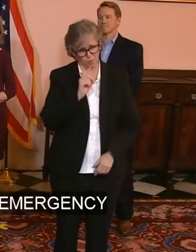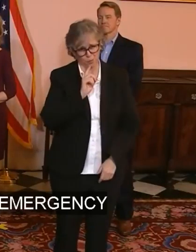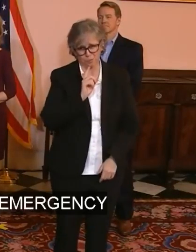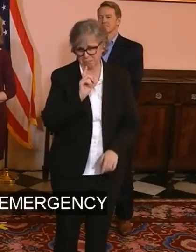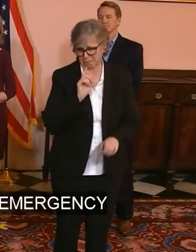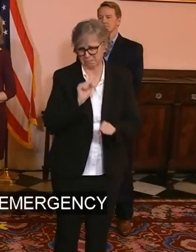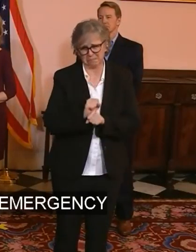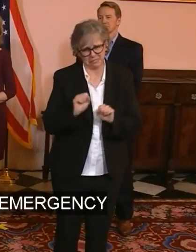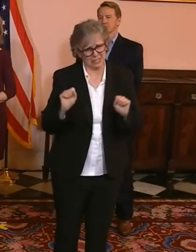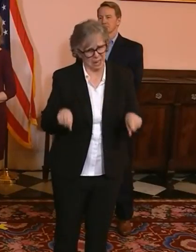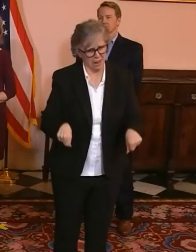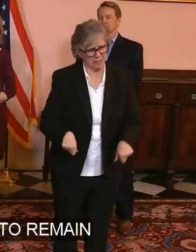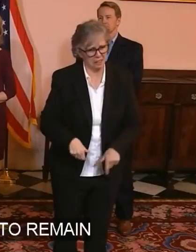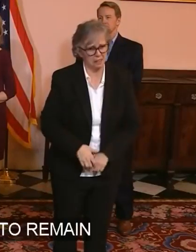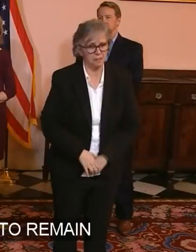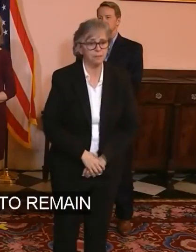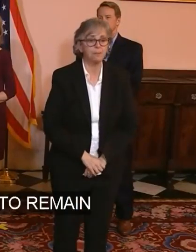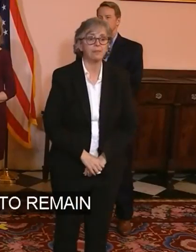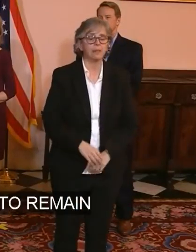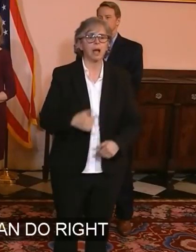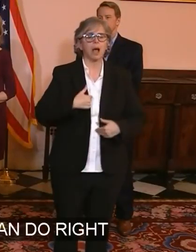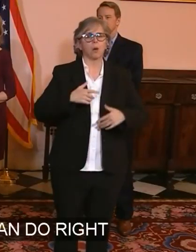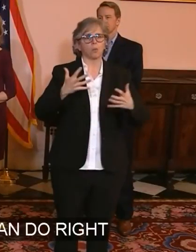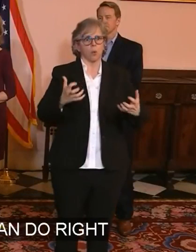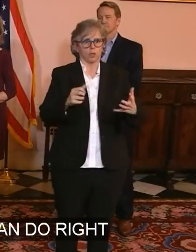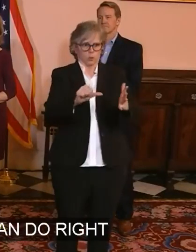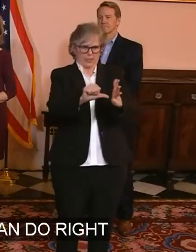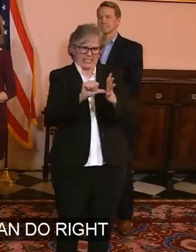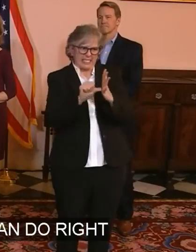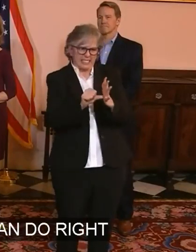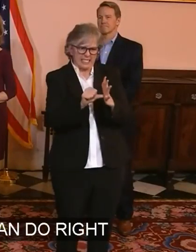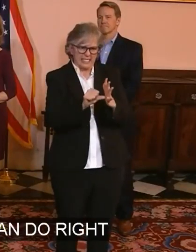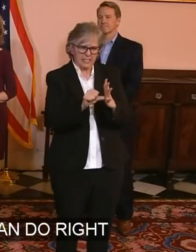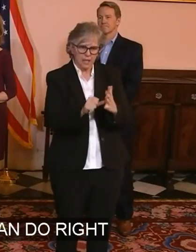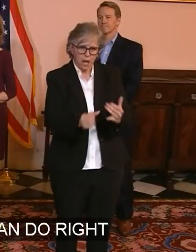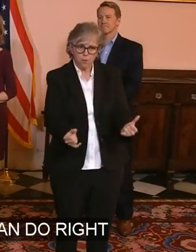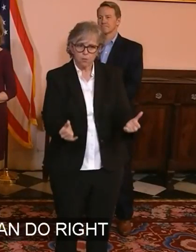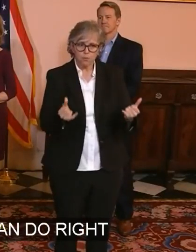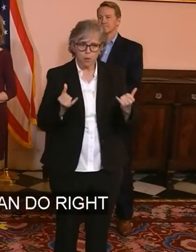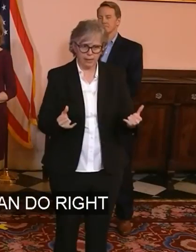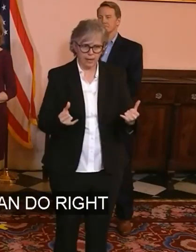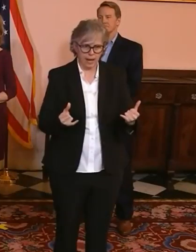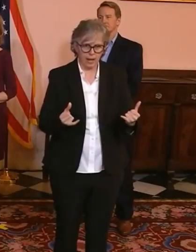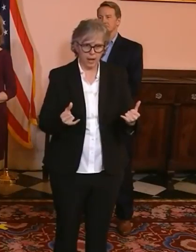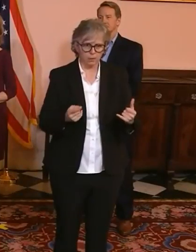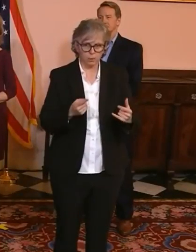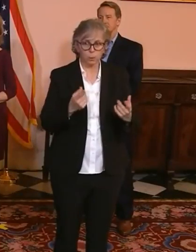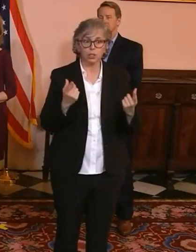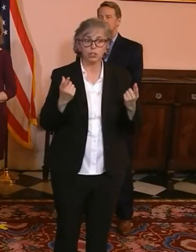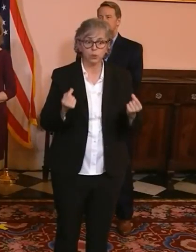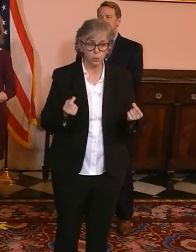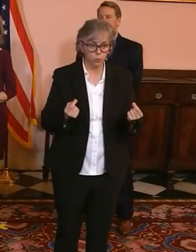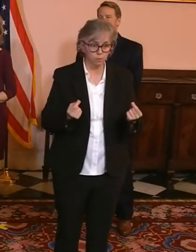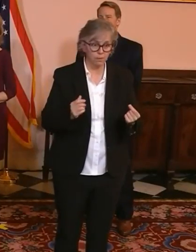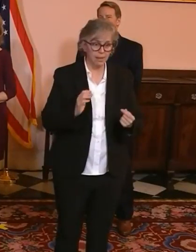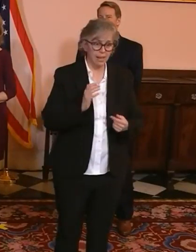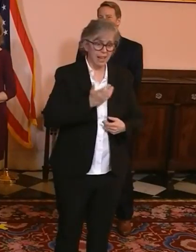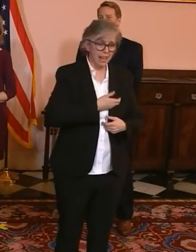can't stress this enough, is to reserve the limited tests that we do have for